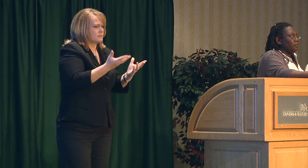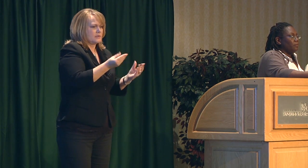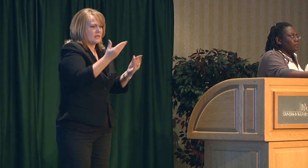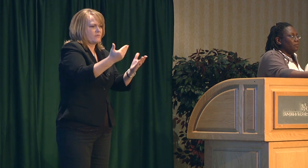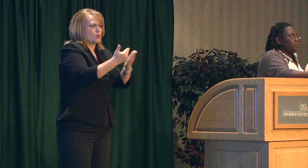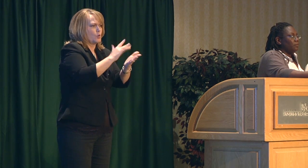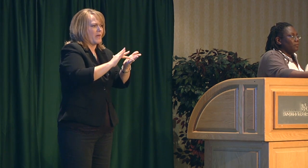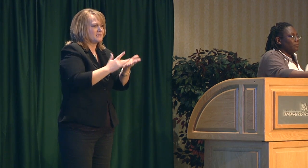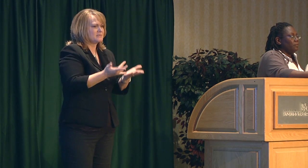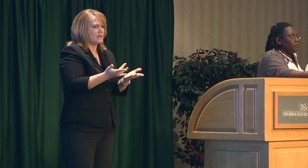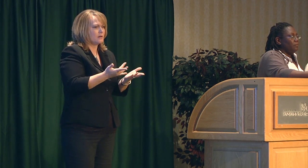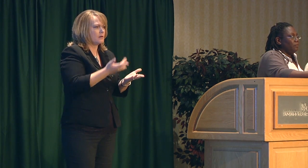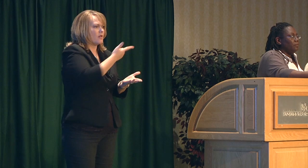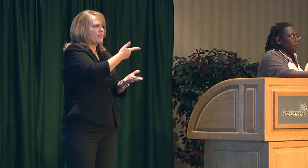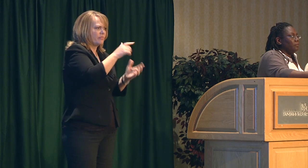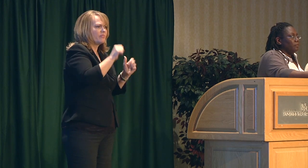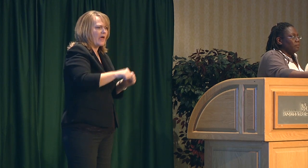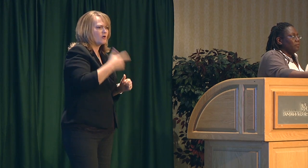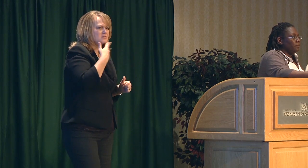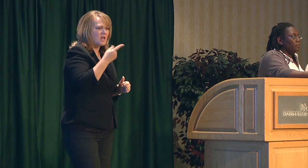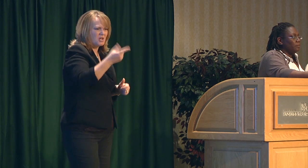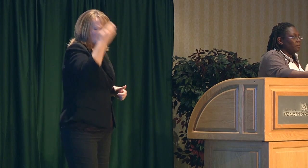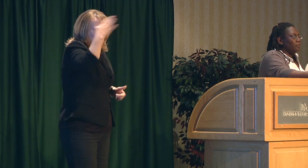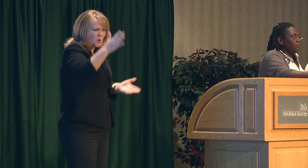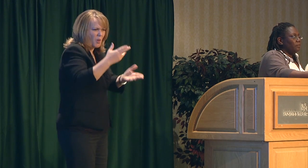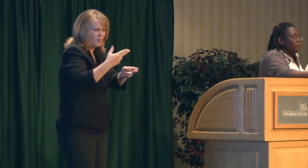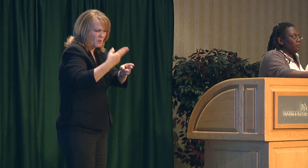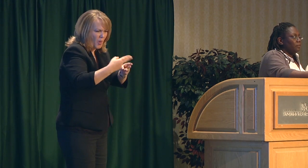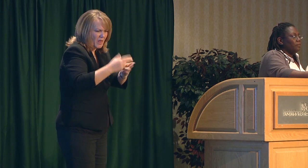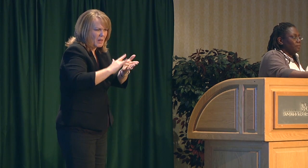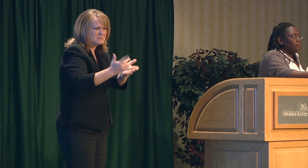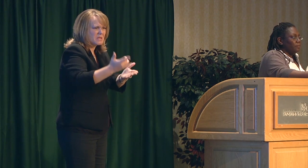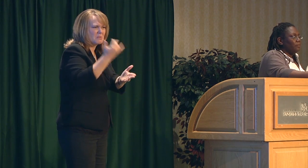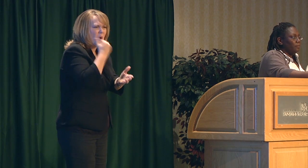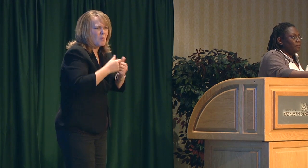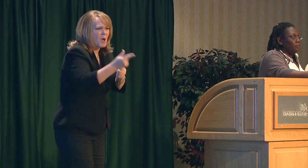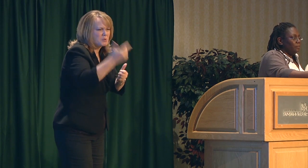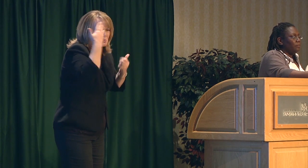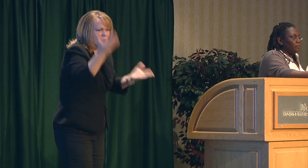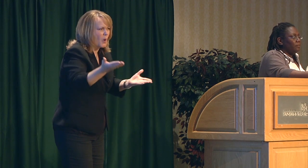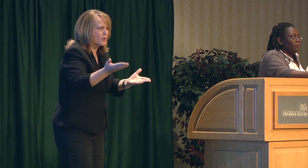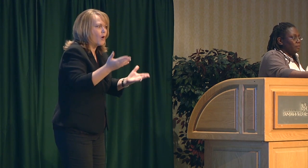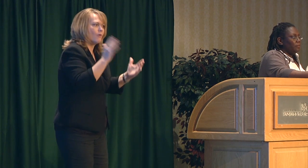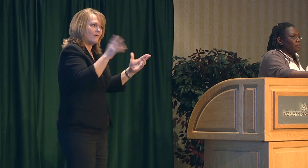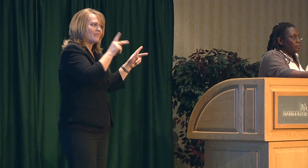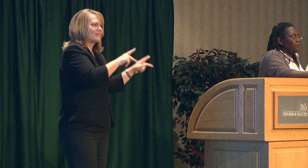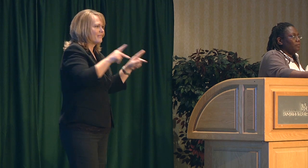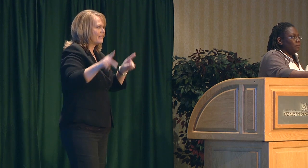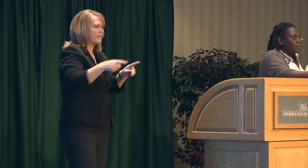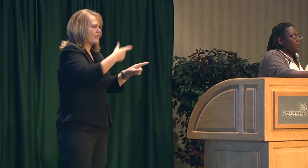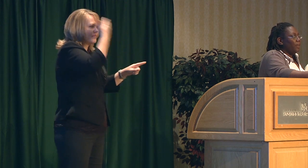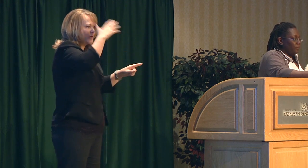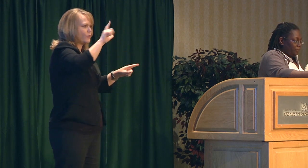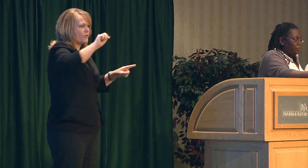going, why don't you know? Right. Haven't you heard of medicine? I mean, really, it's the same respect issue. It's constant,